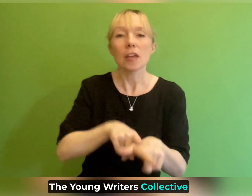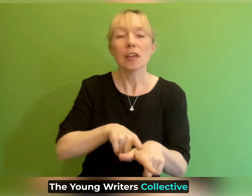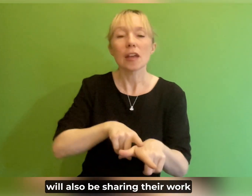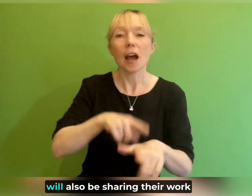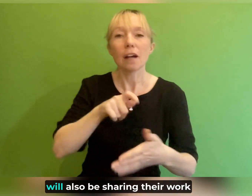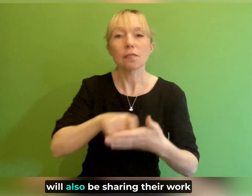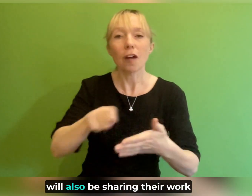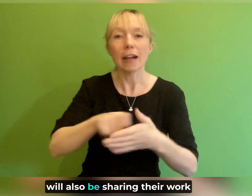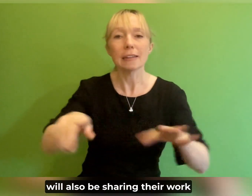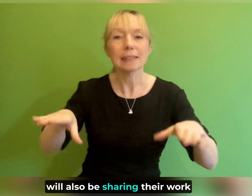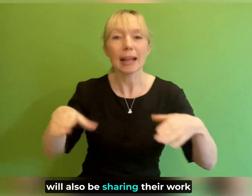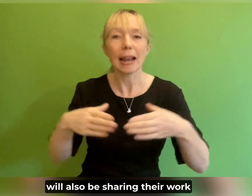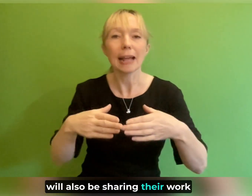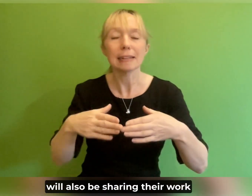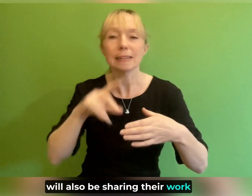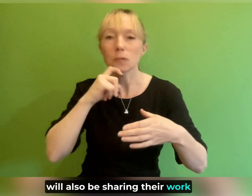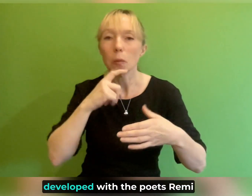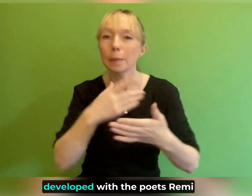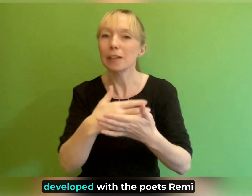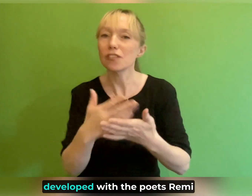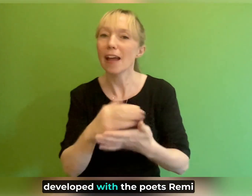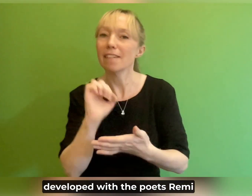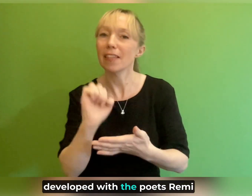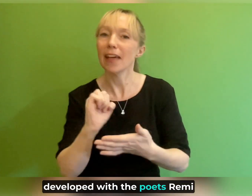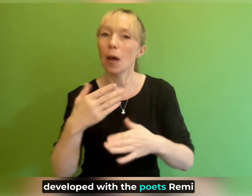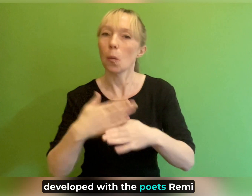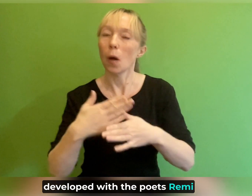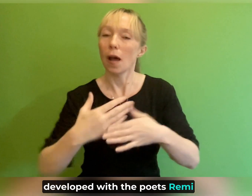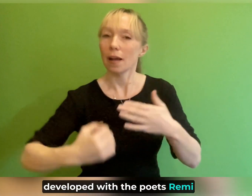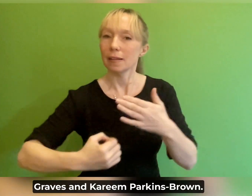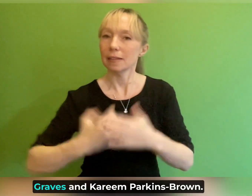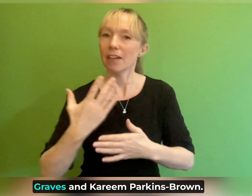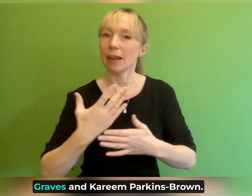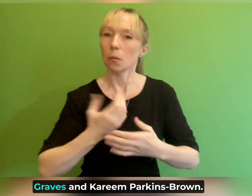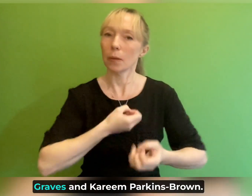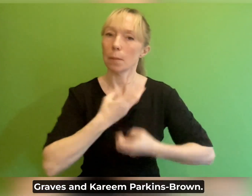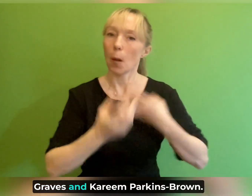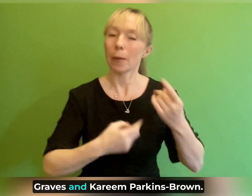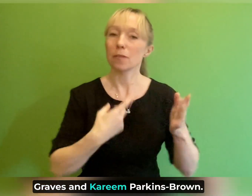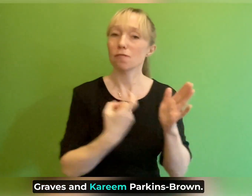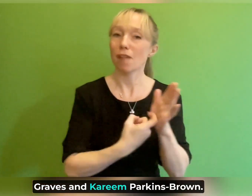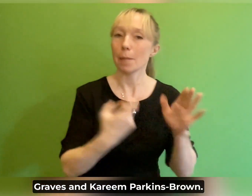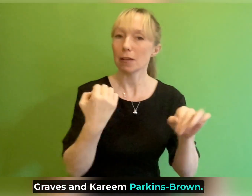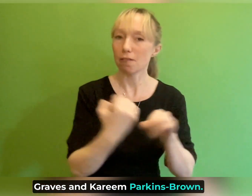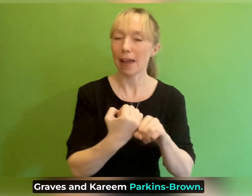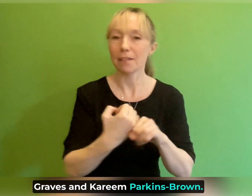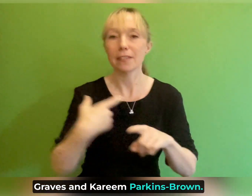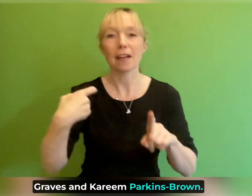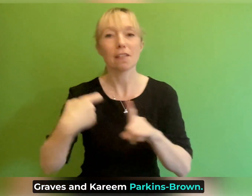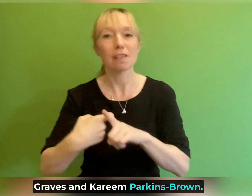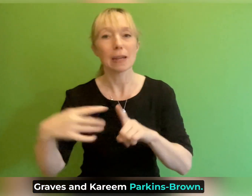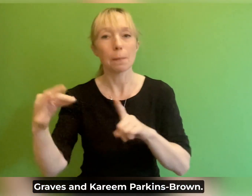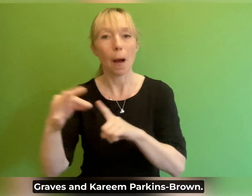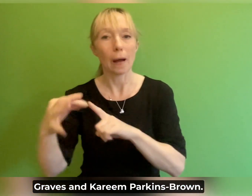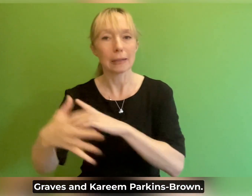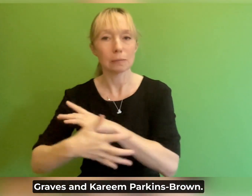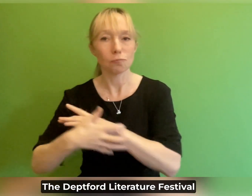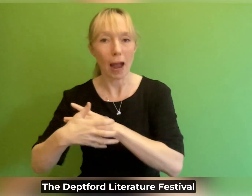Collective will also be sharing their work developed with the poets Remy Graves and Kareem Parkins Brown.